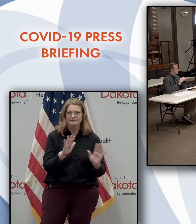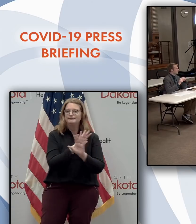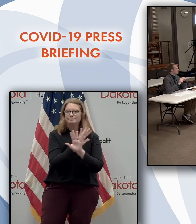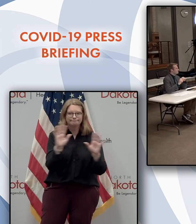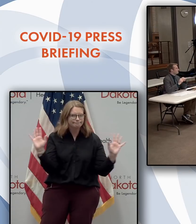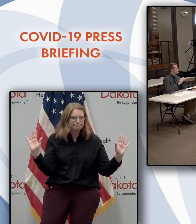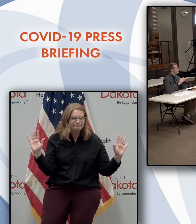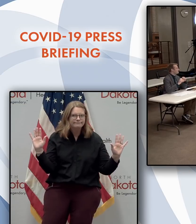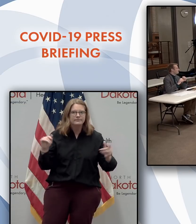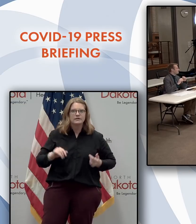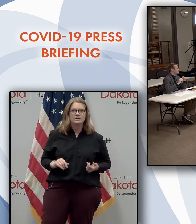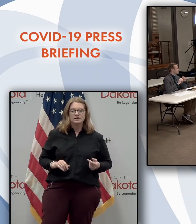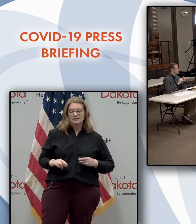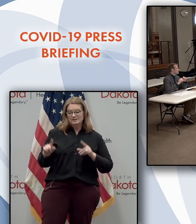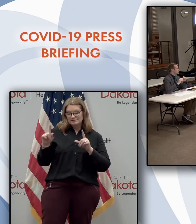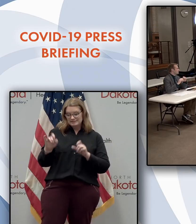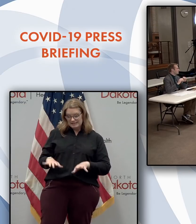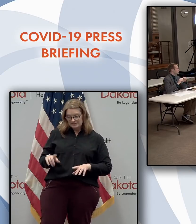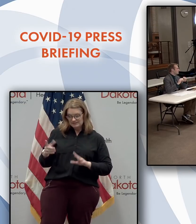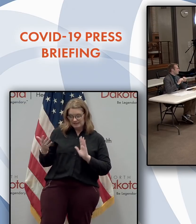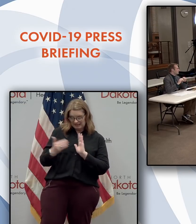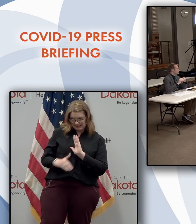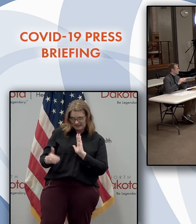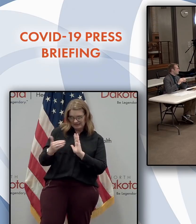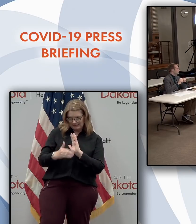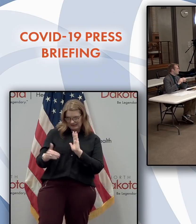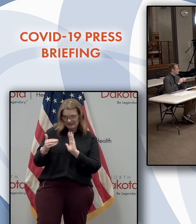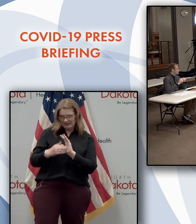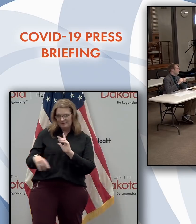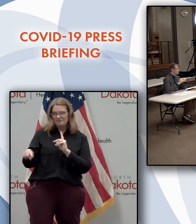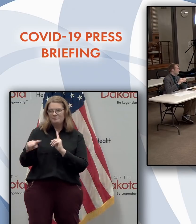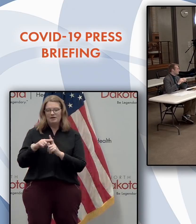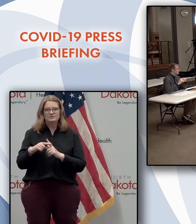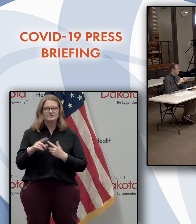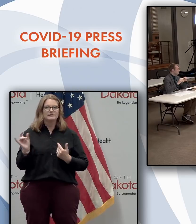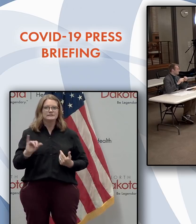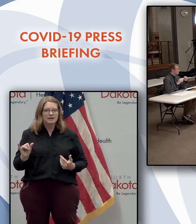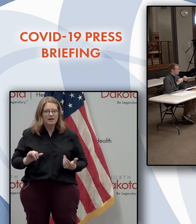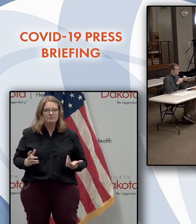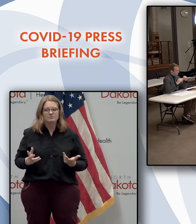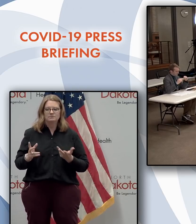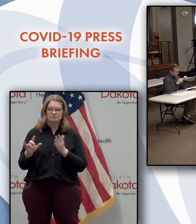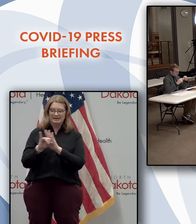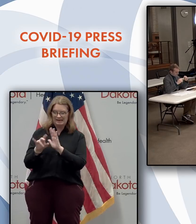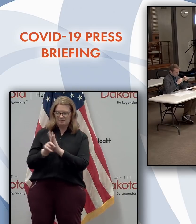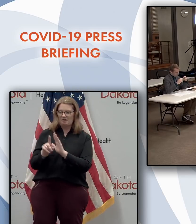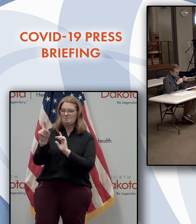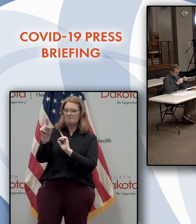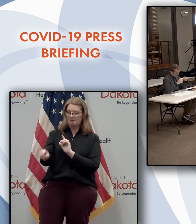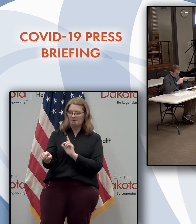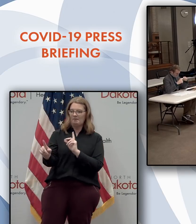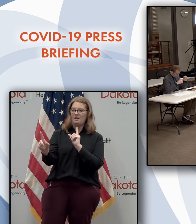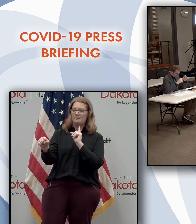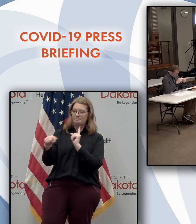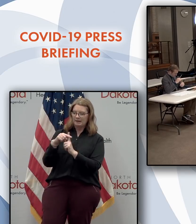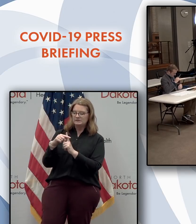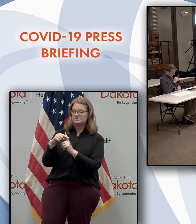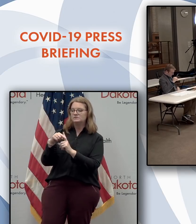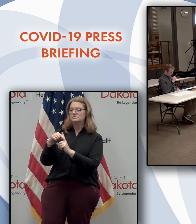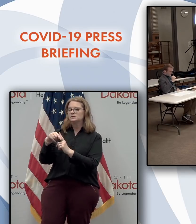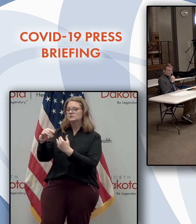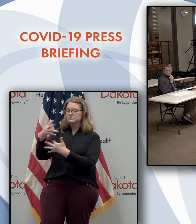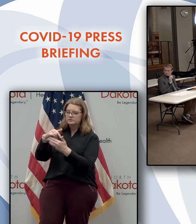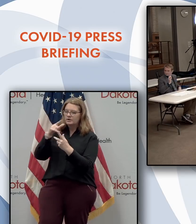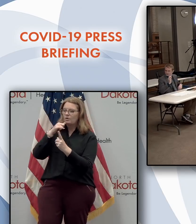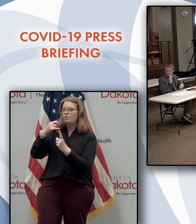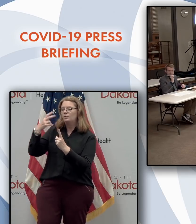before and now we test them again and they're positive. We do the same thing. I mean, we identify who their contacts are, we work to isolate them, and